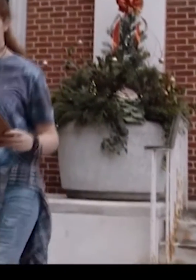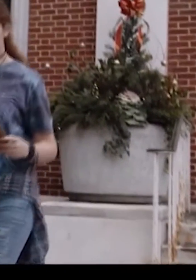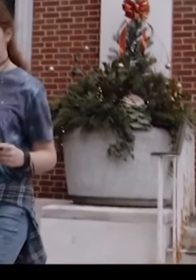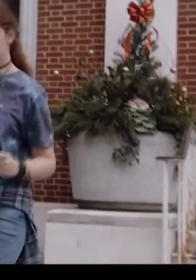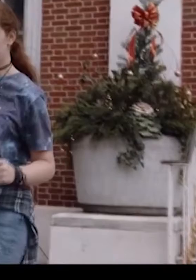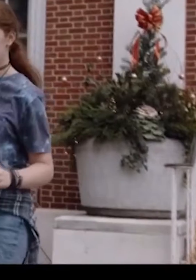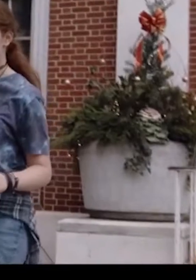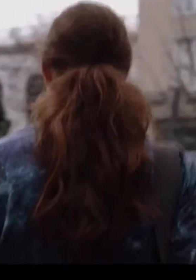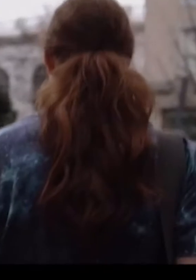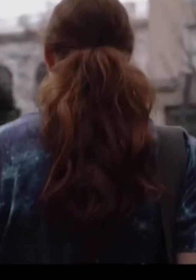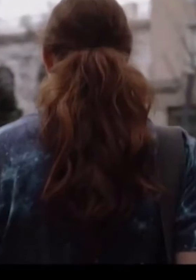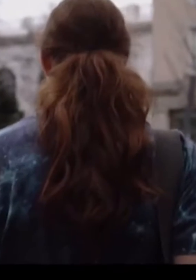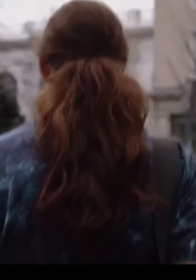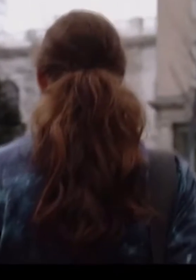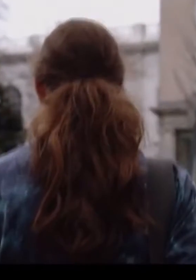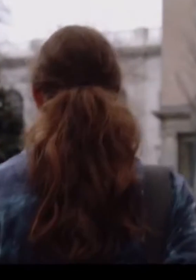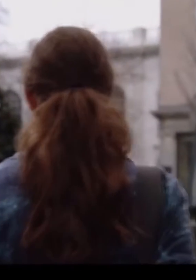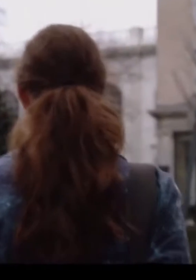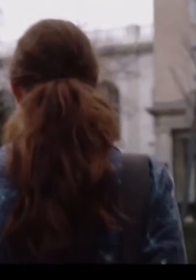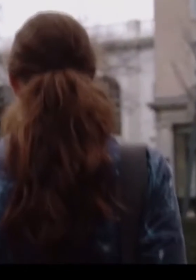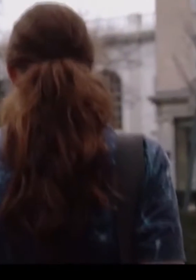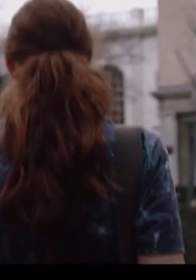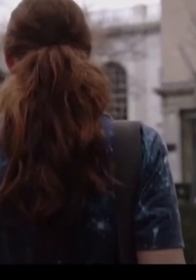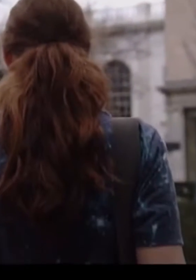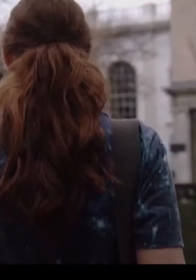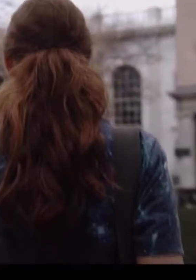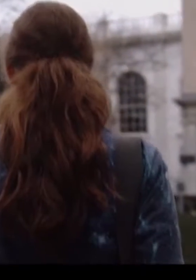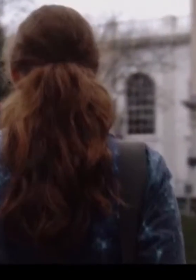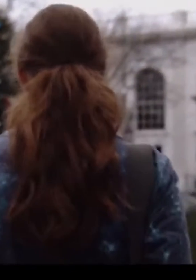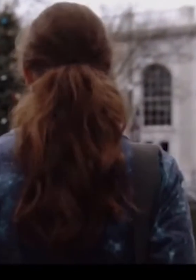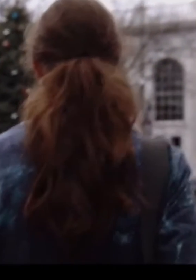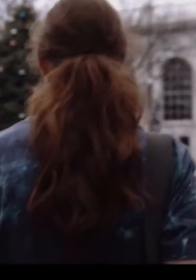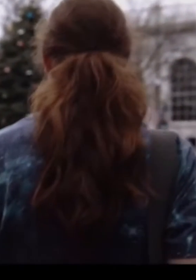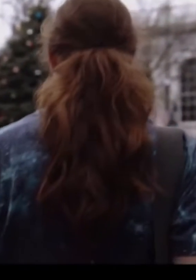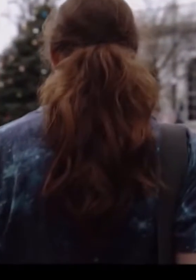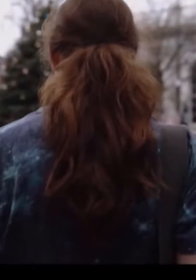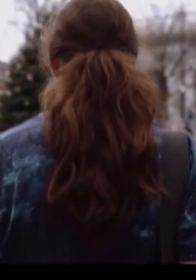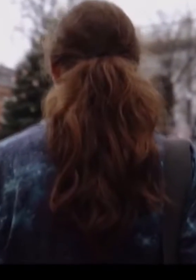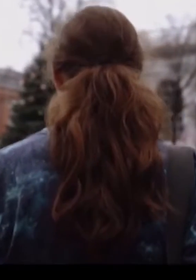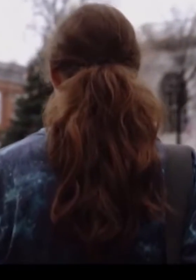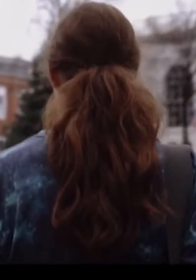catch. Just a seat at the table. Someone to mourn alongside the outcast.